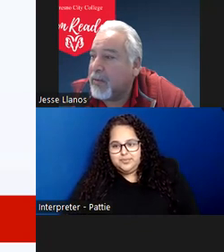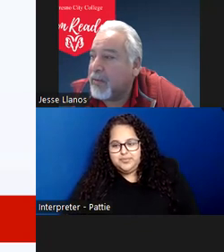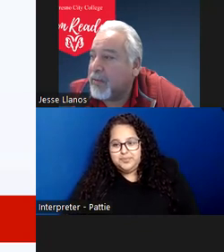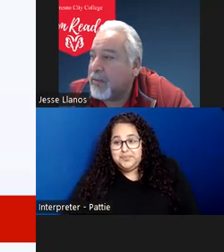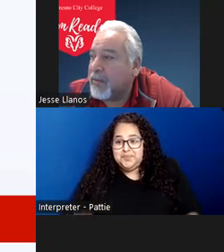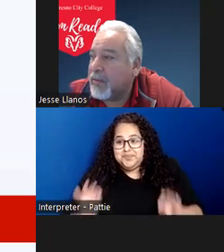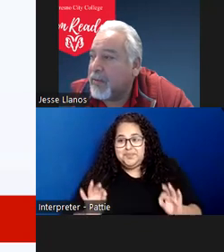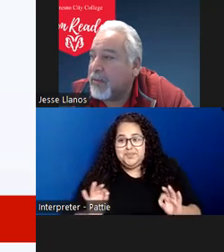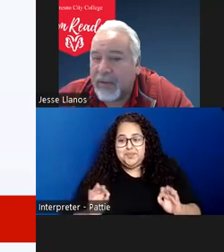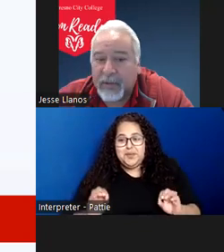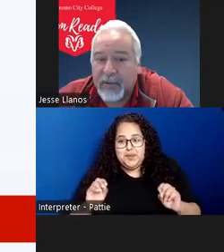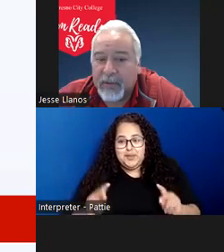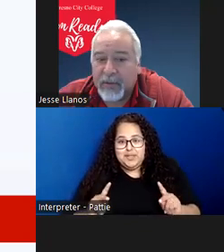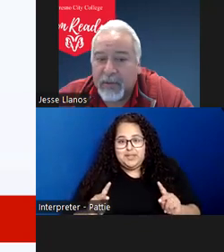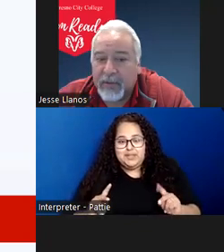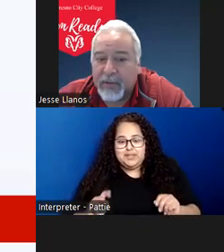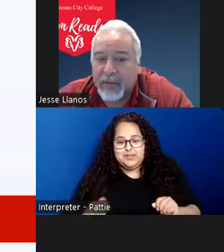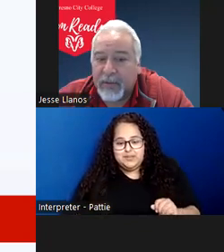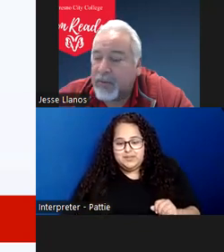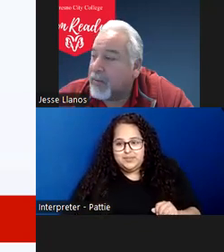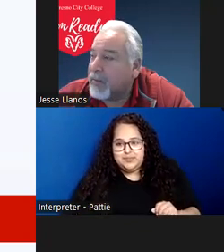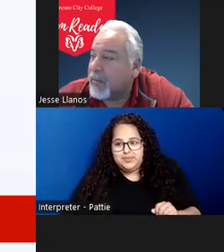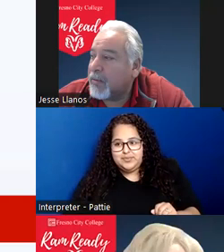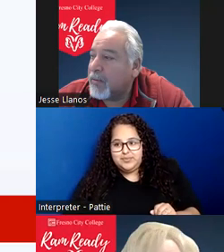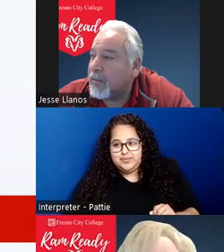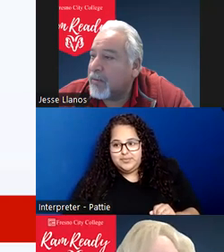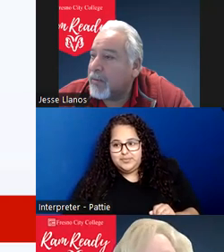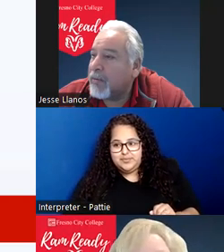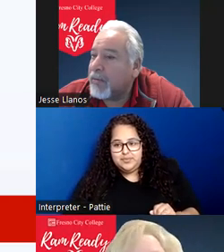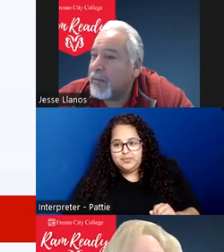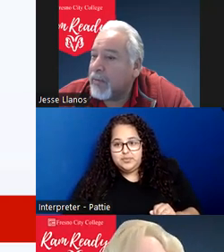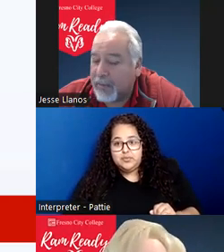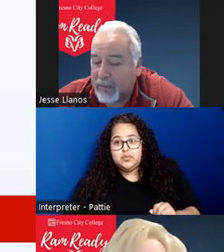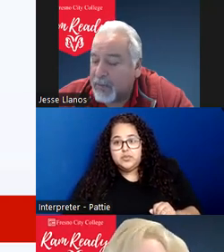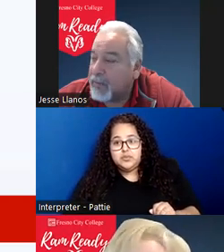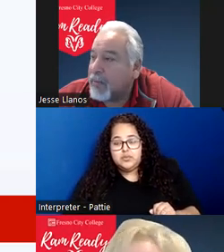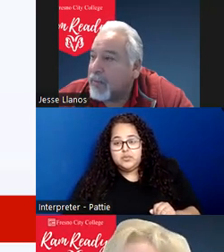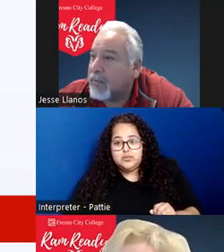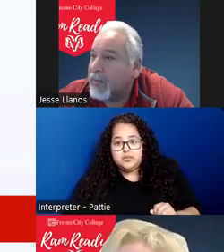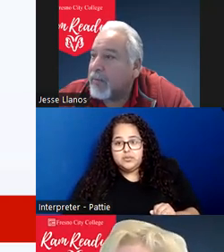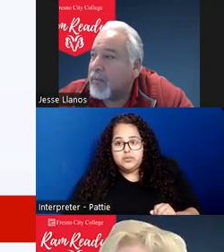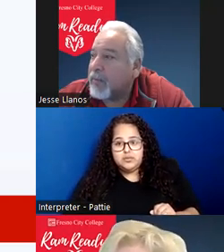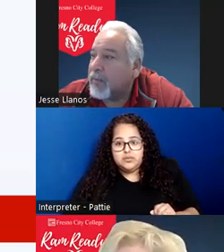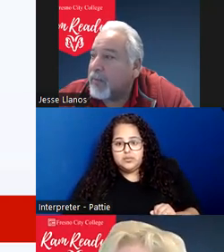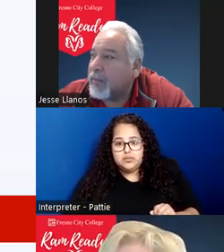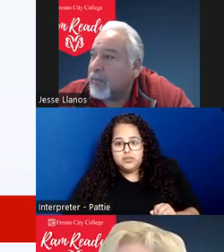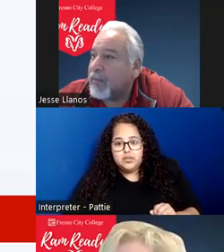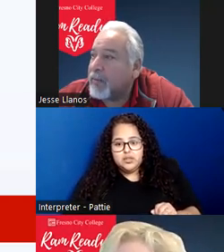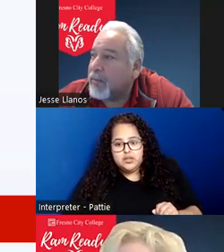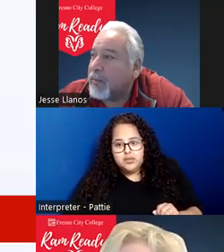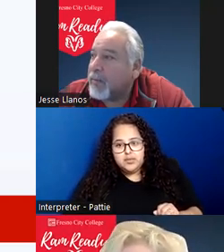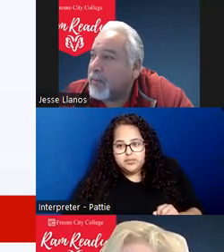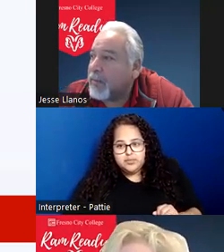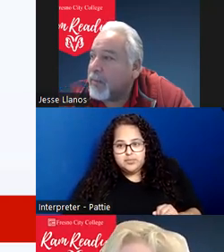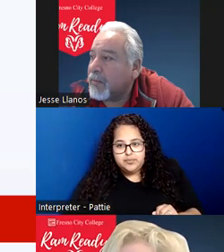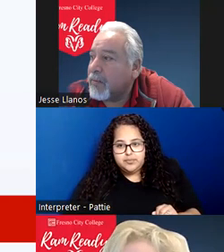Okay. Oops. Okay. We have a number of services here that we